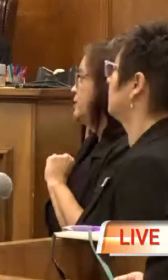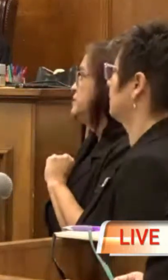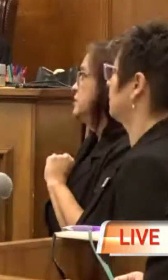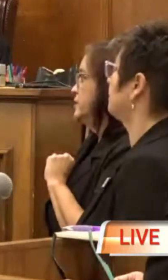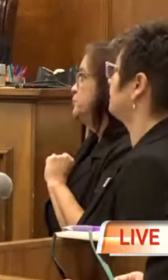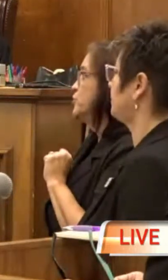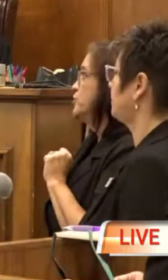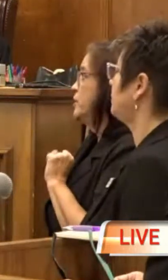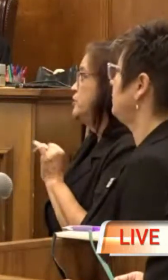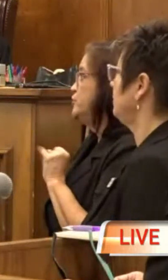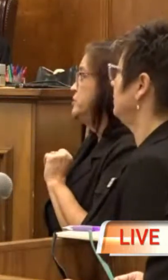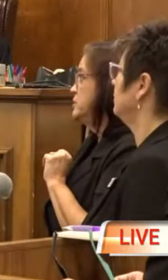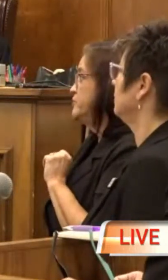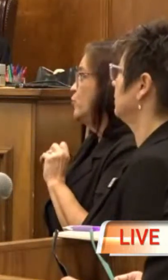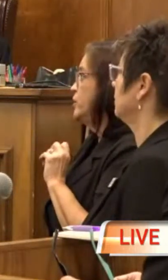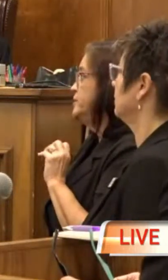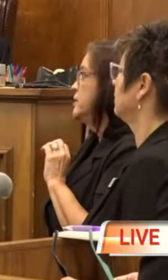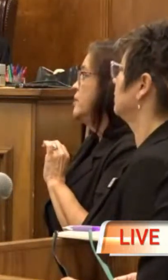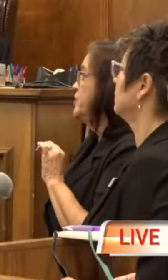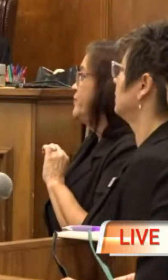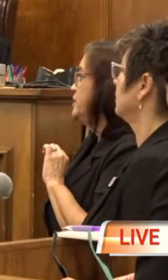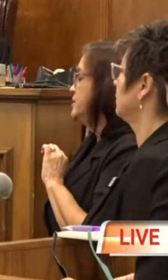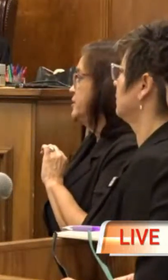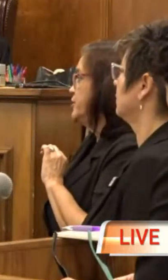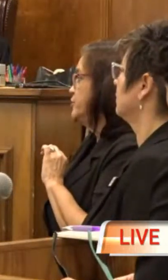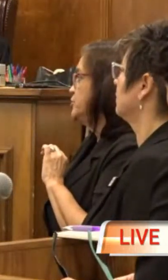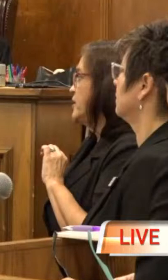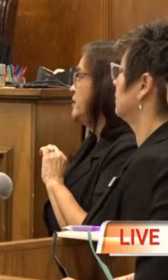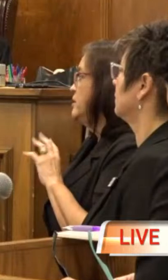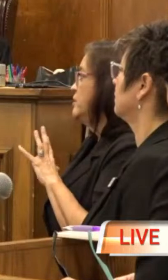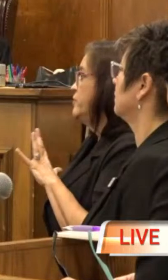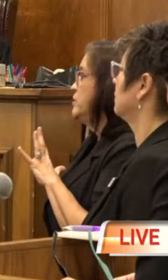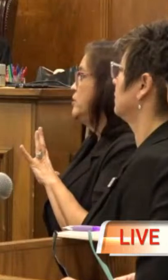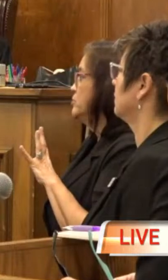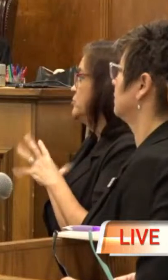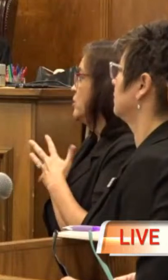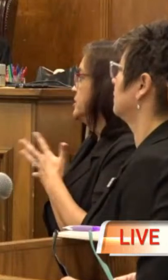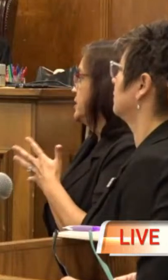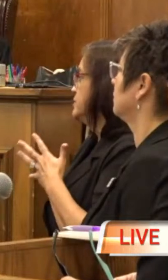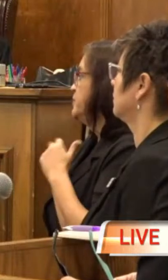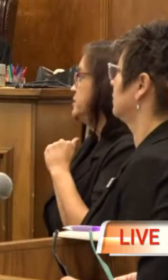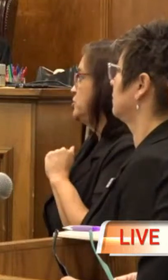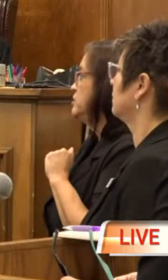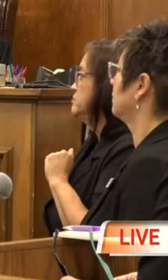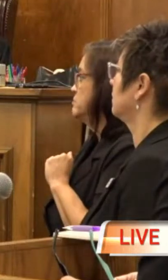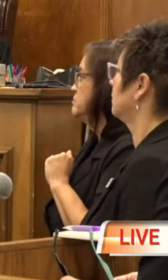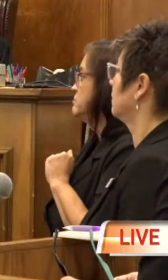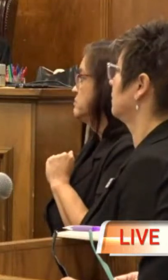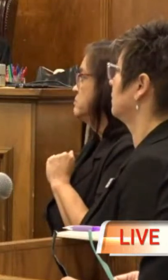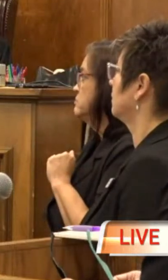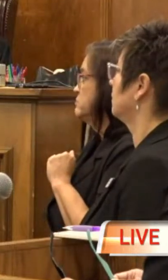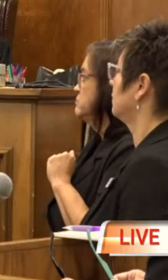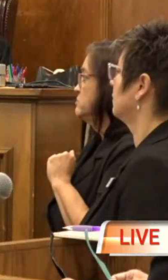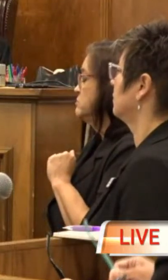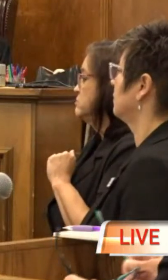first he reads lips and uses his voice, but if he doesn't understand, then he'll start a text message.